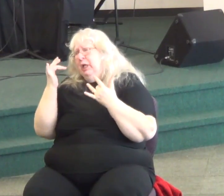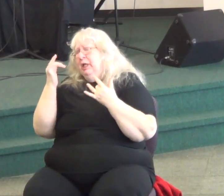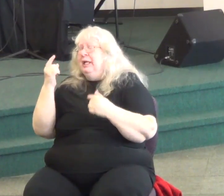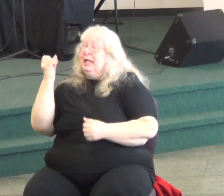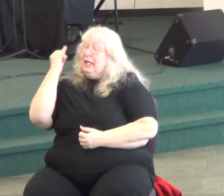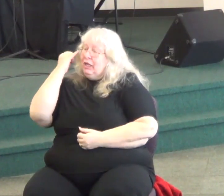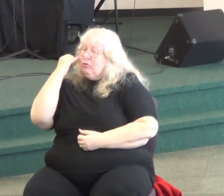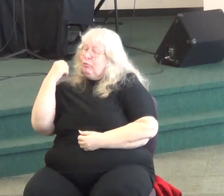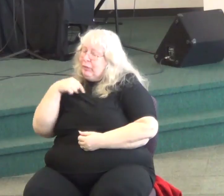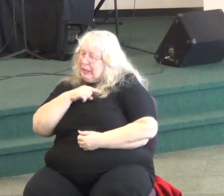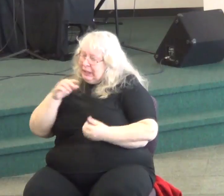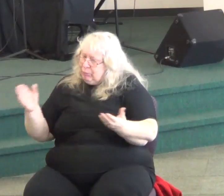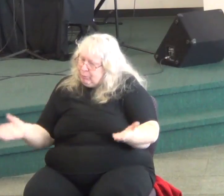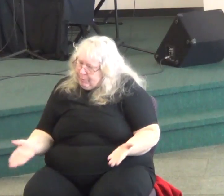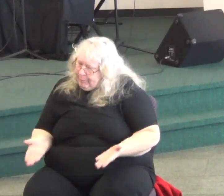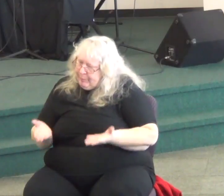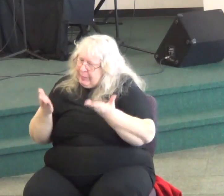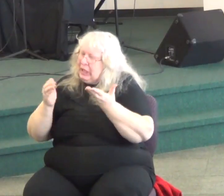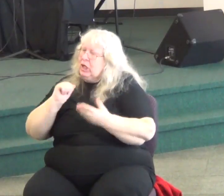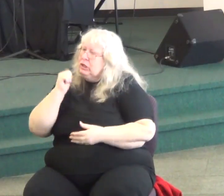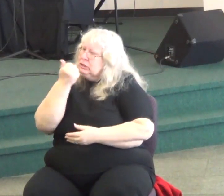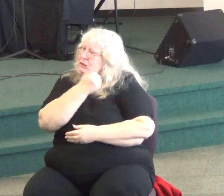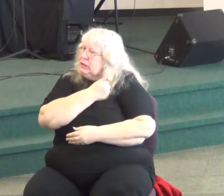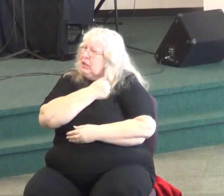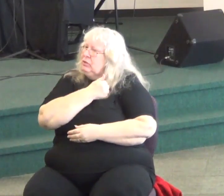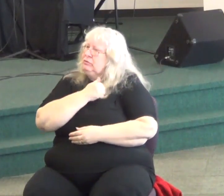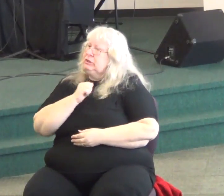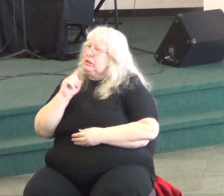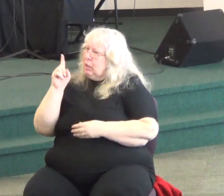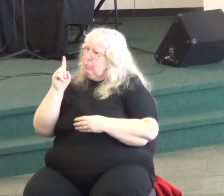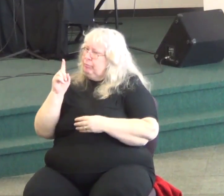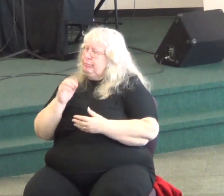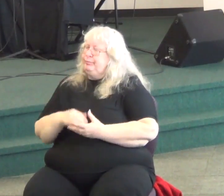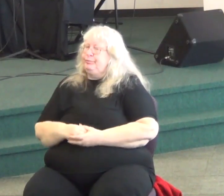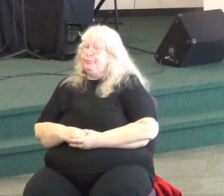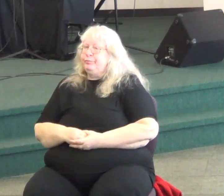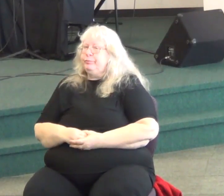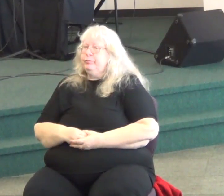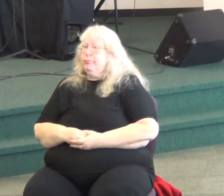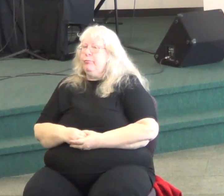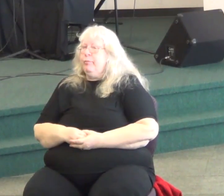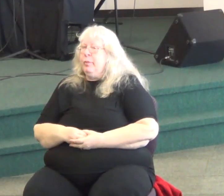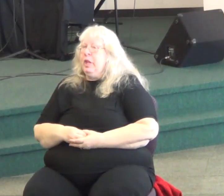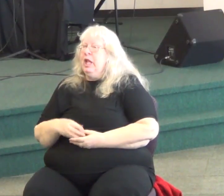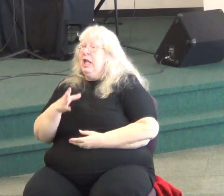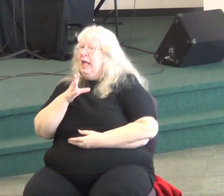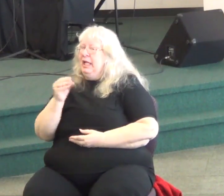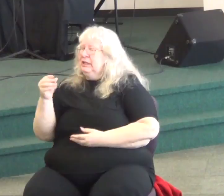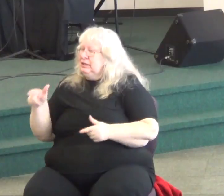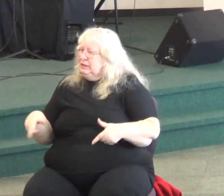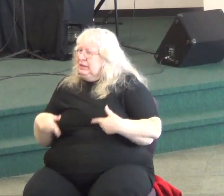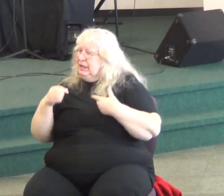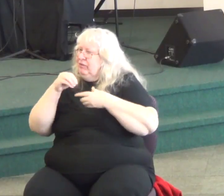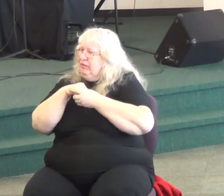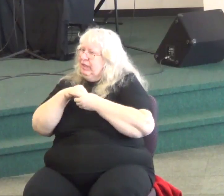pick yourself up no matter what you've done. Pick yourself up and live in the grace of Jesus Christ.